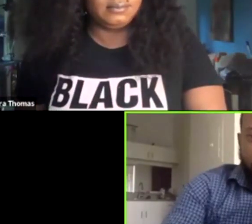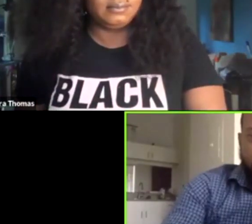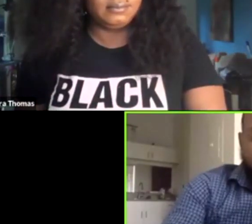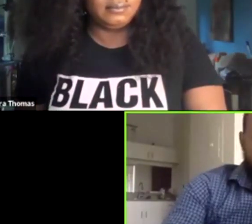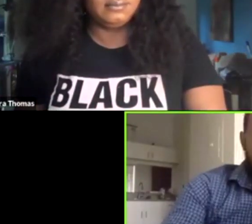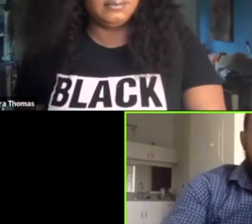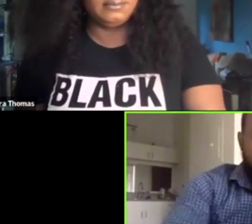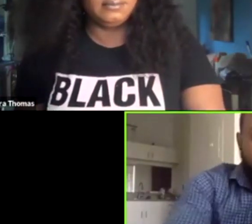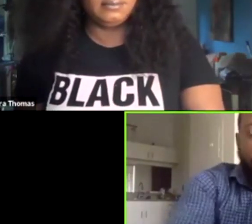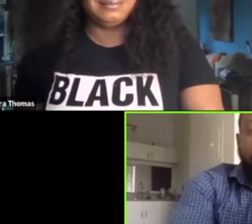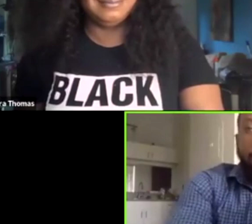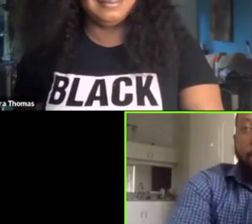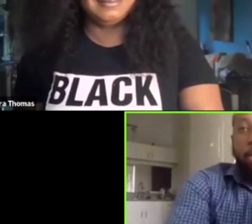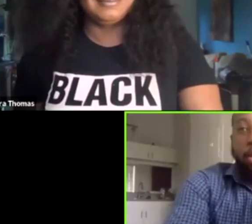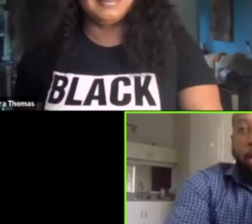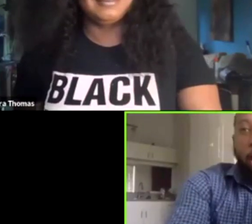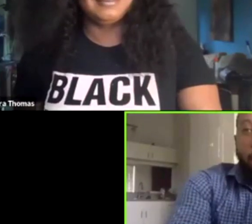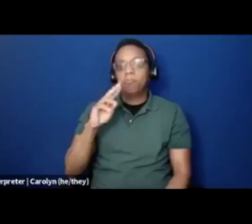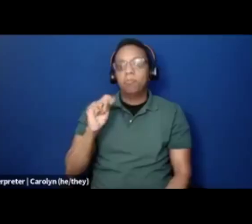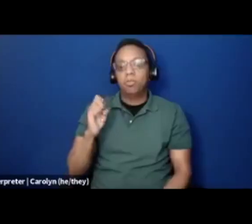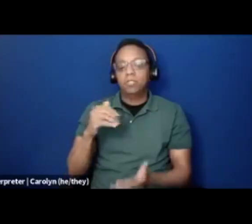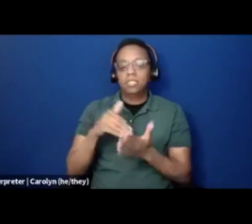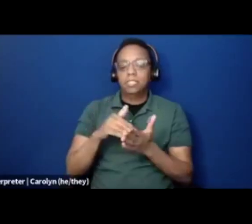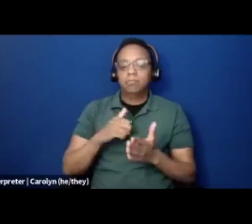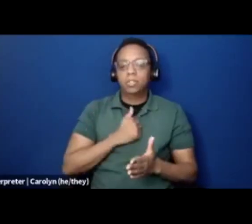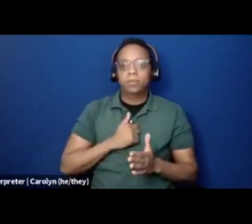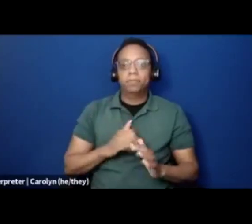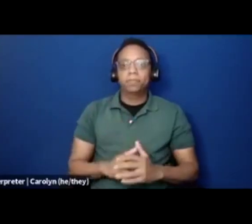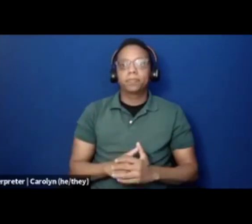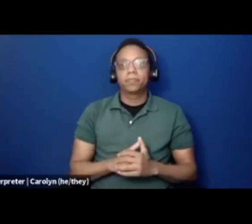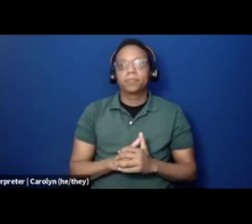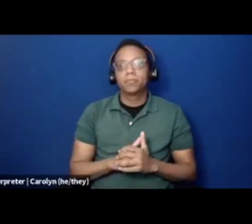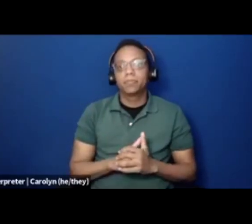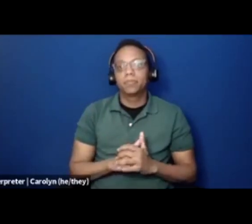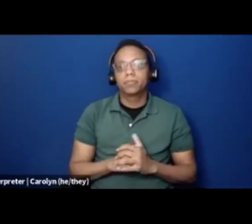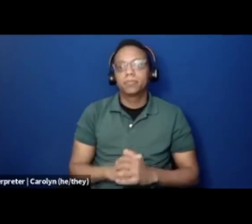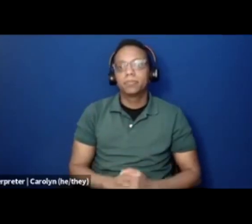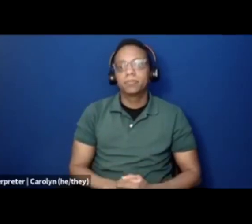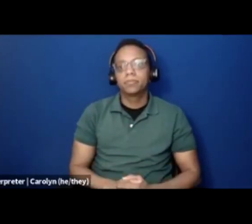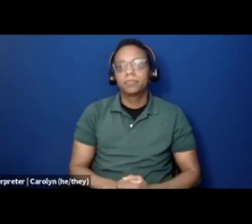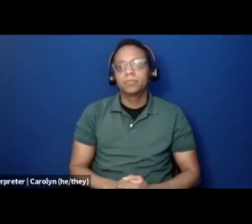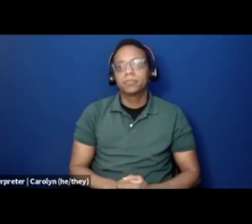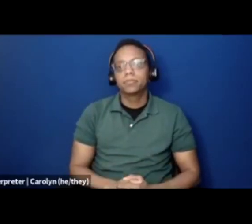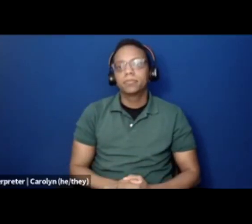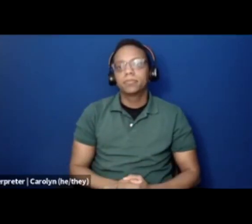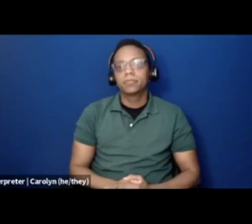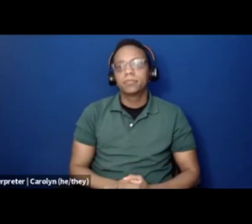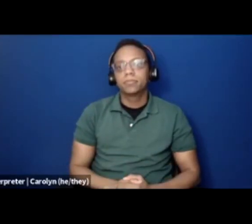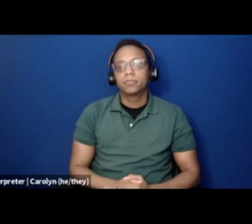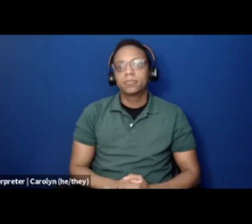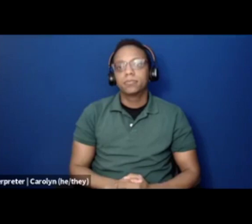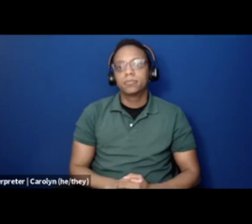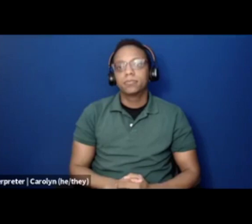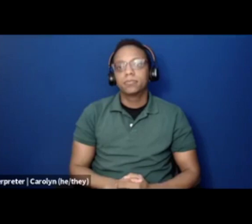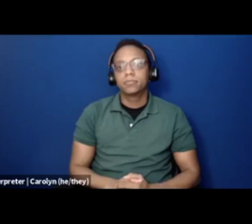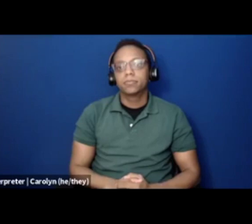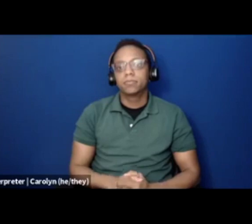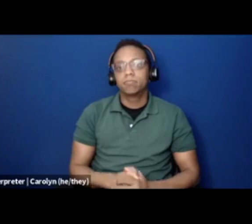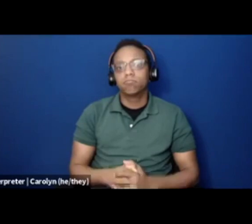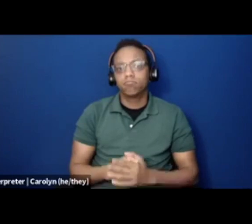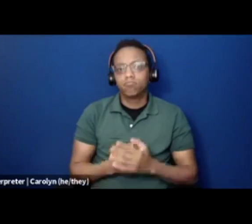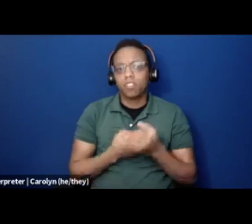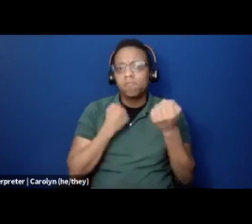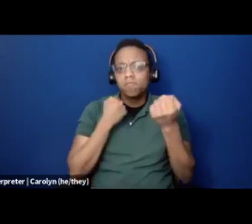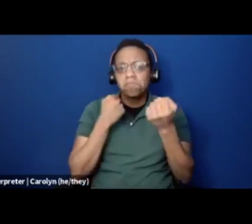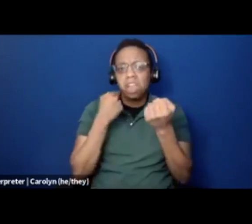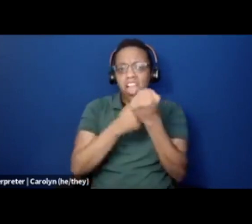Sorry, because you have to mute. Okay. I would say advocating differently has definitely changed, at least here in South